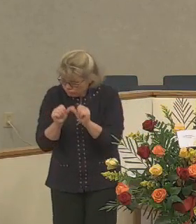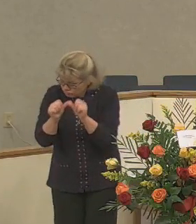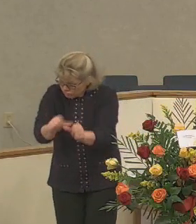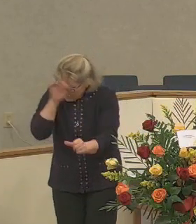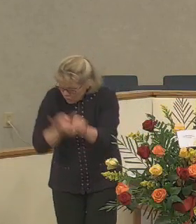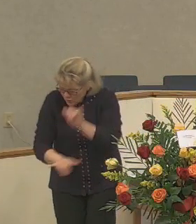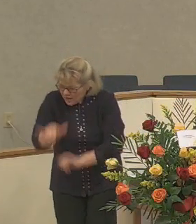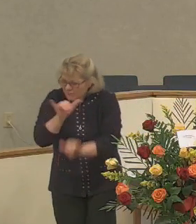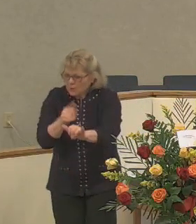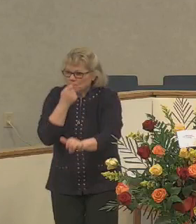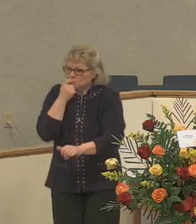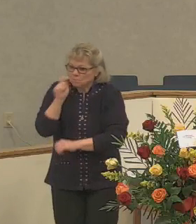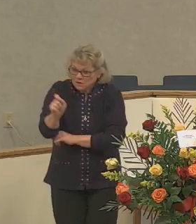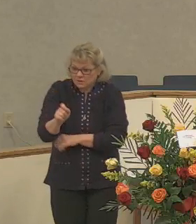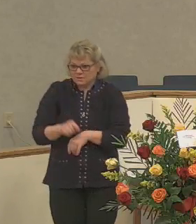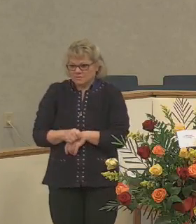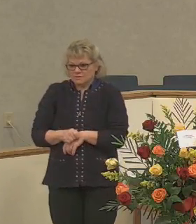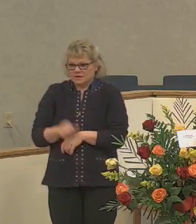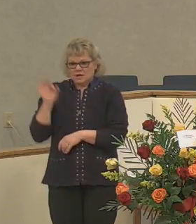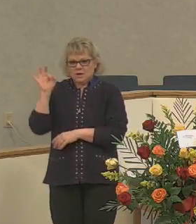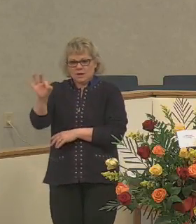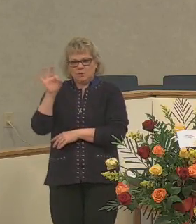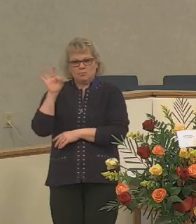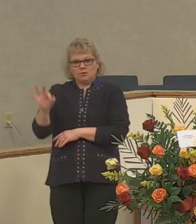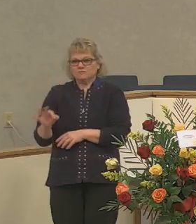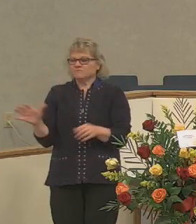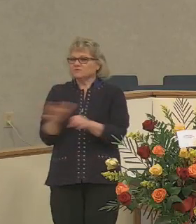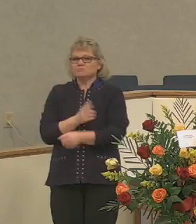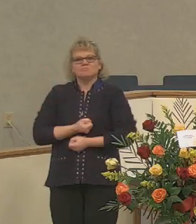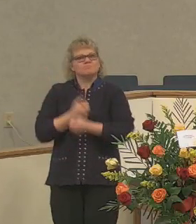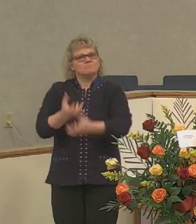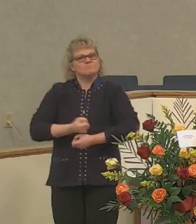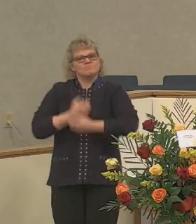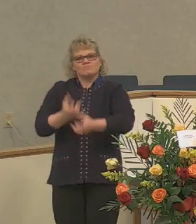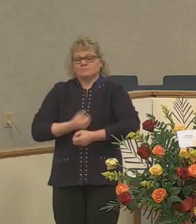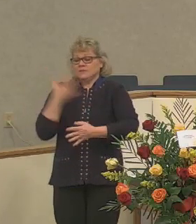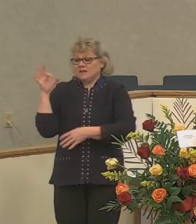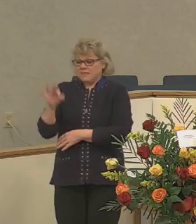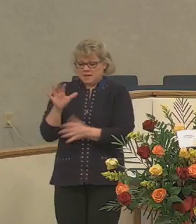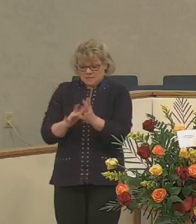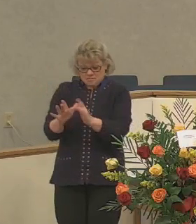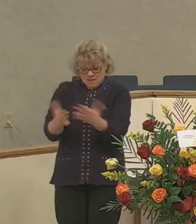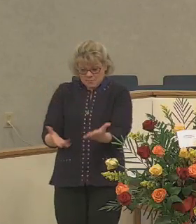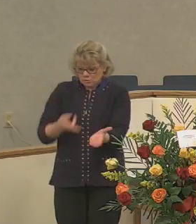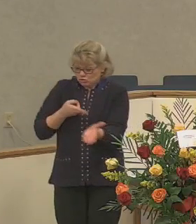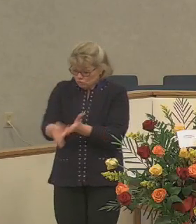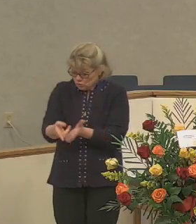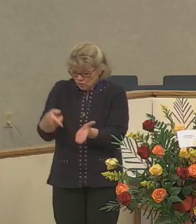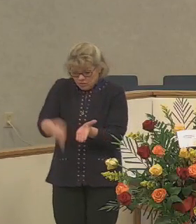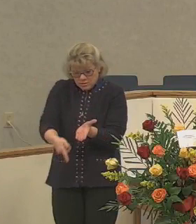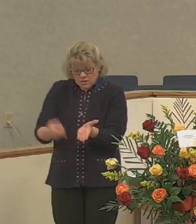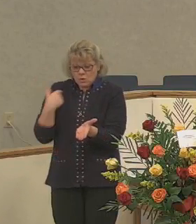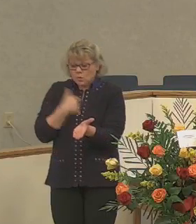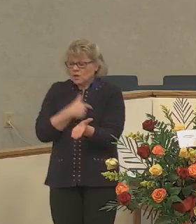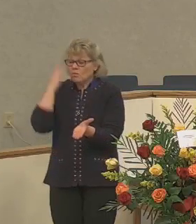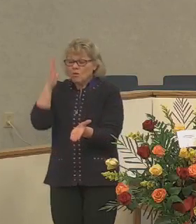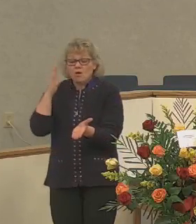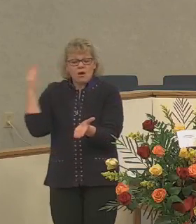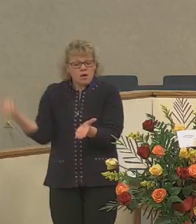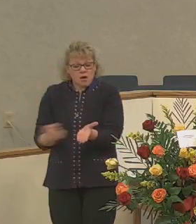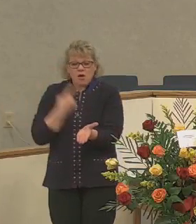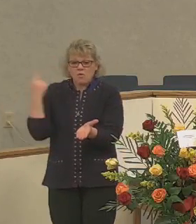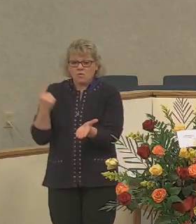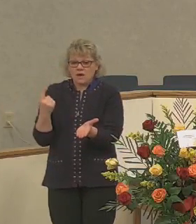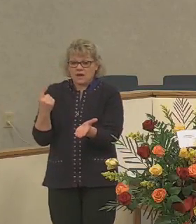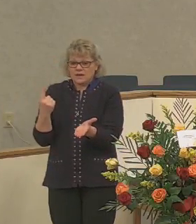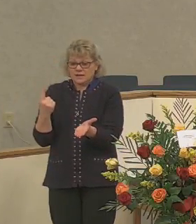And my dad preached it. And that's how he could preach unapologetically. Because what that book says is the truth, and we will all, every single one of